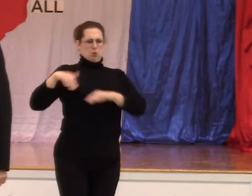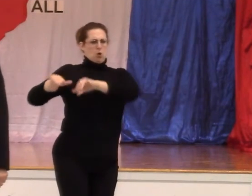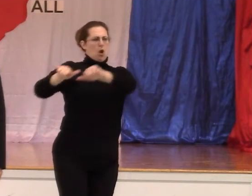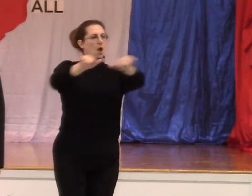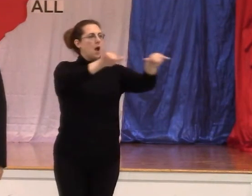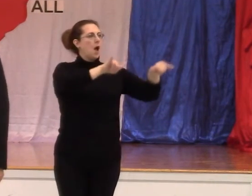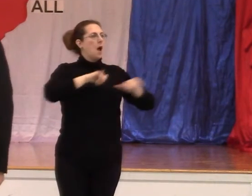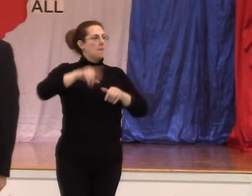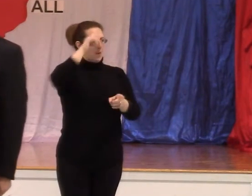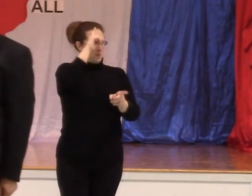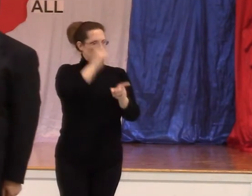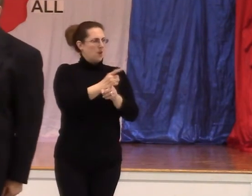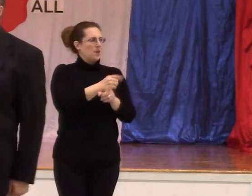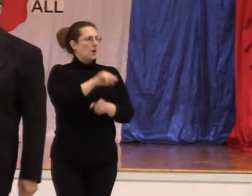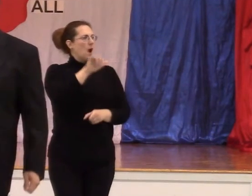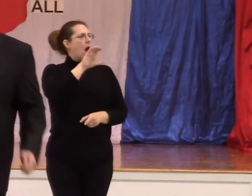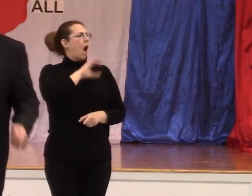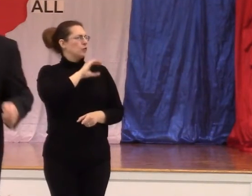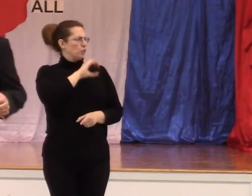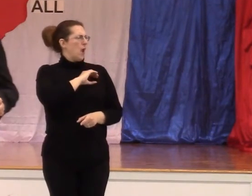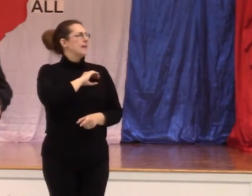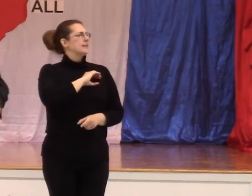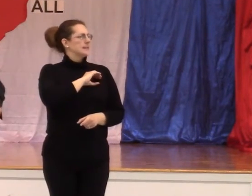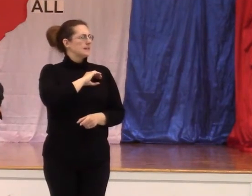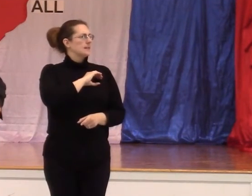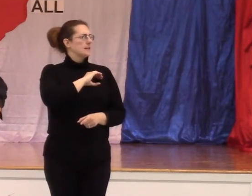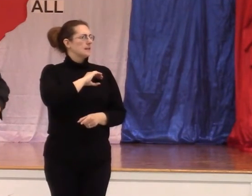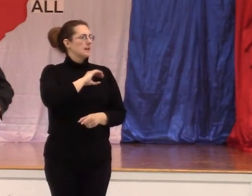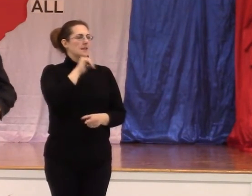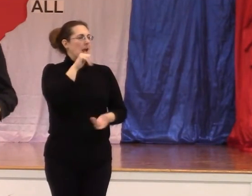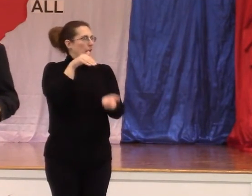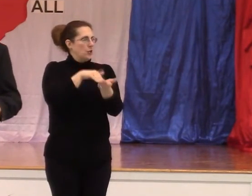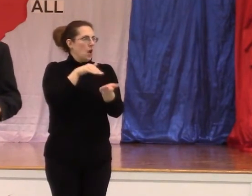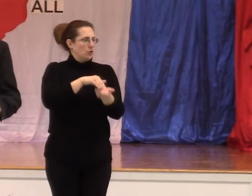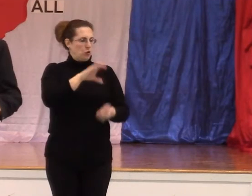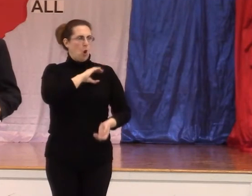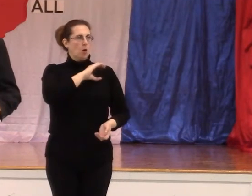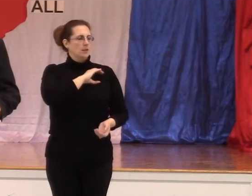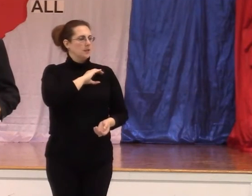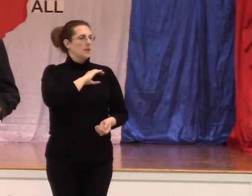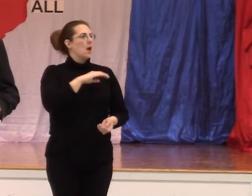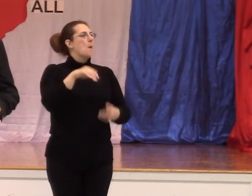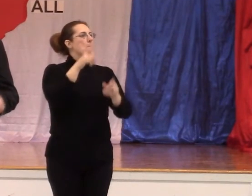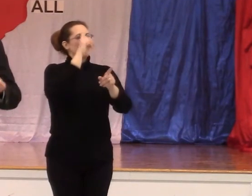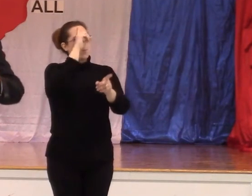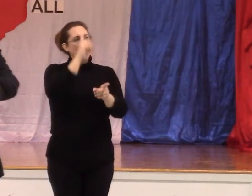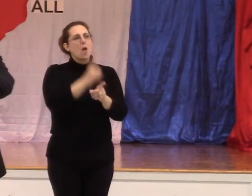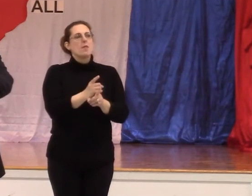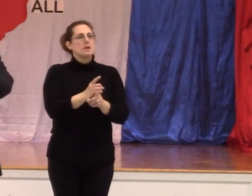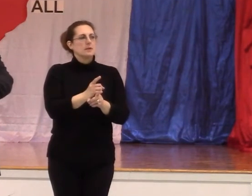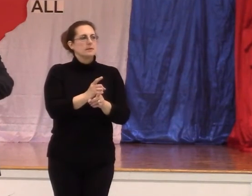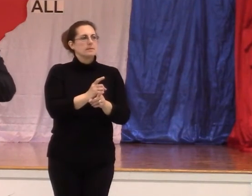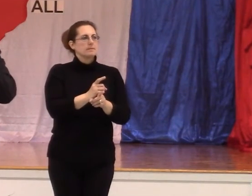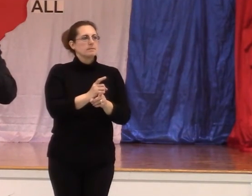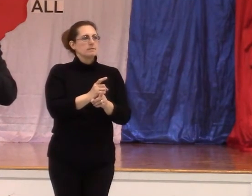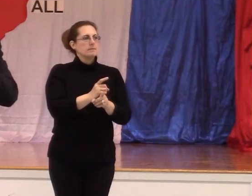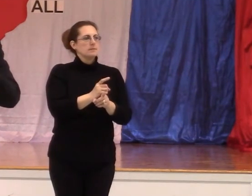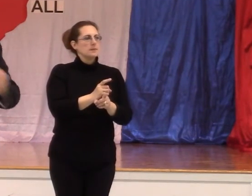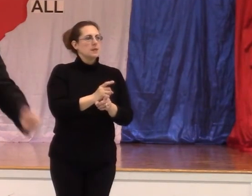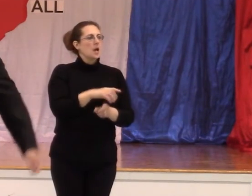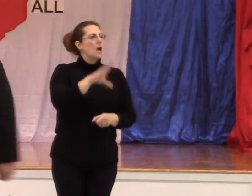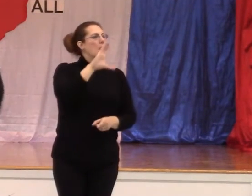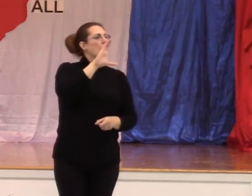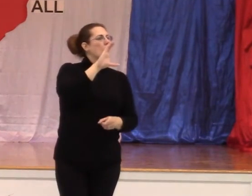common Brother Andreas, rather than Dr. Karlstadt. Okay? He has disagreements